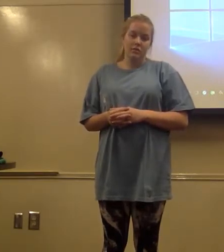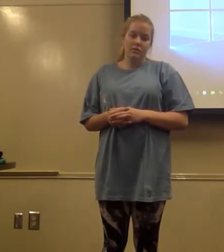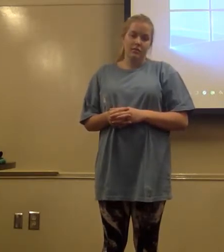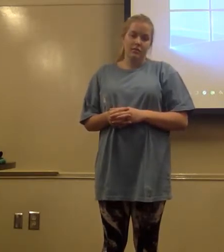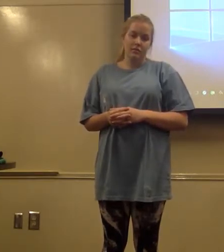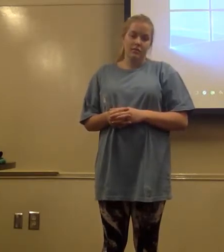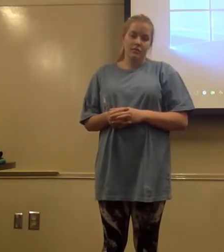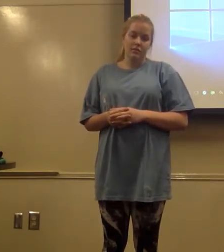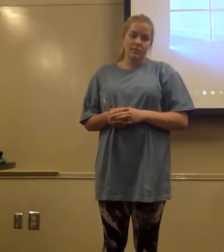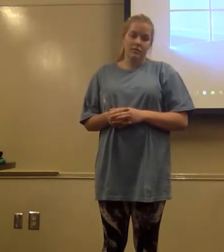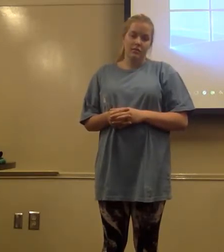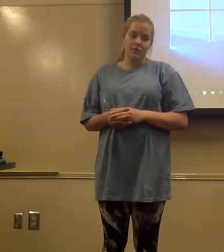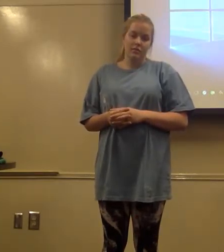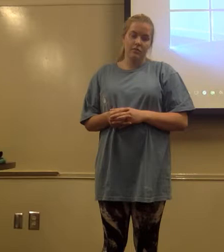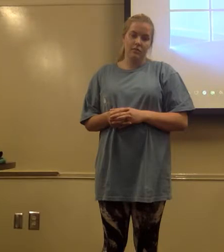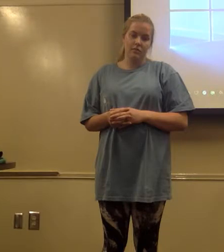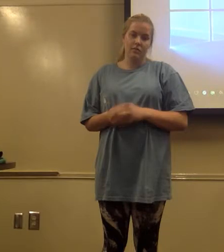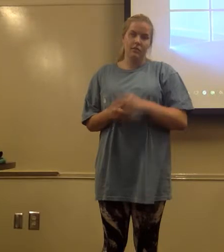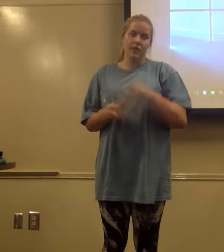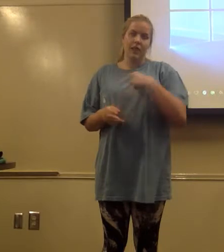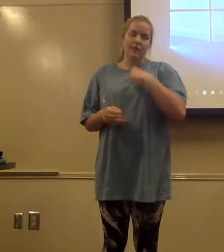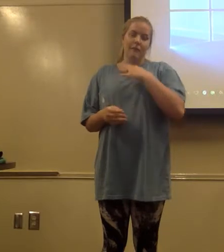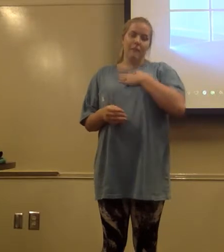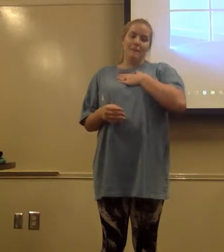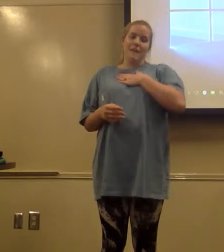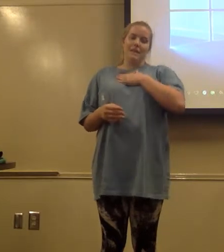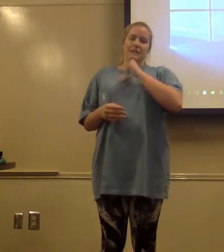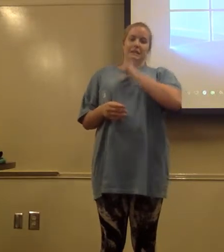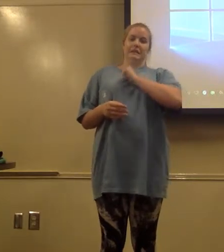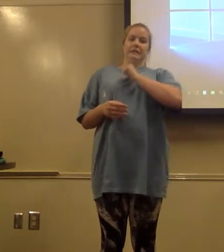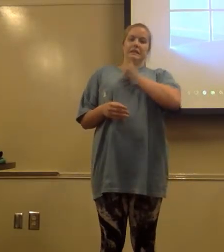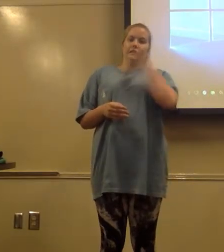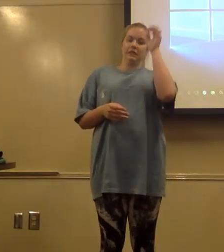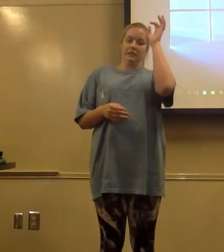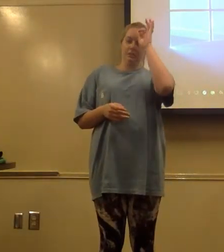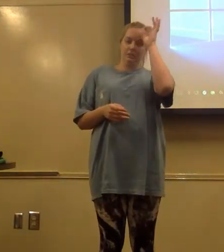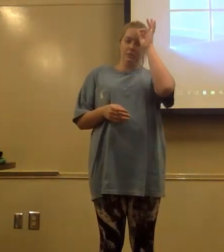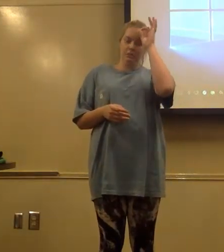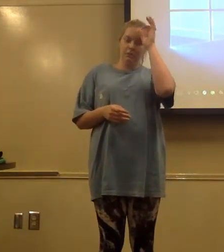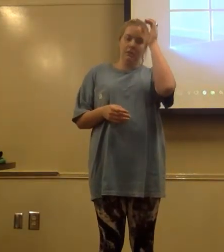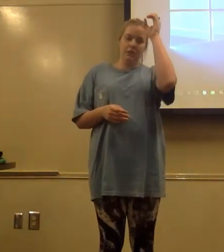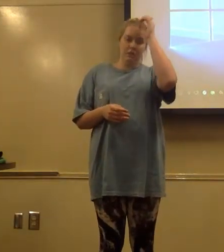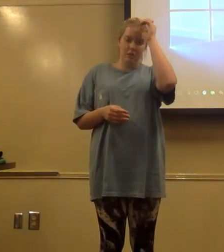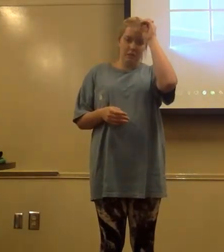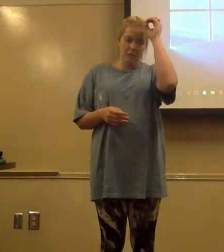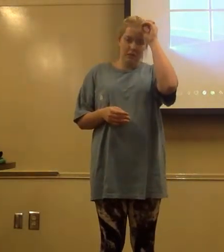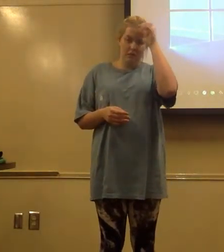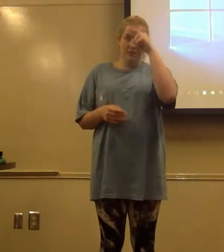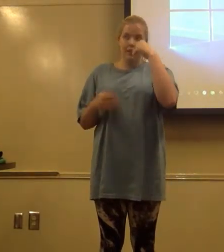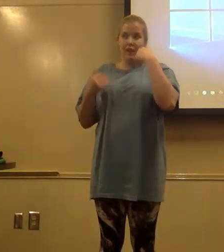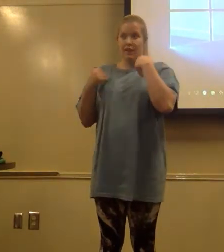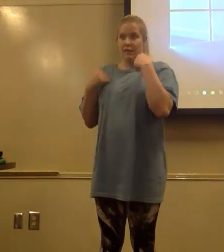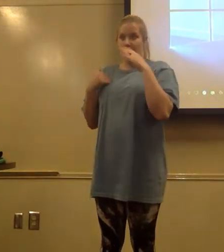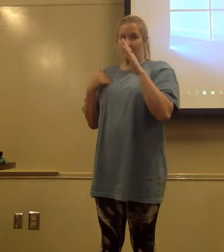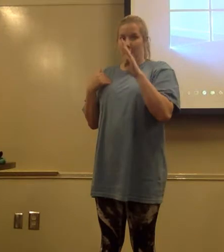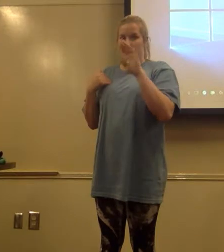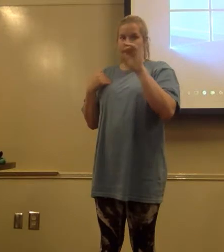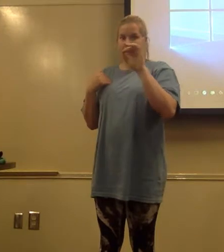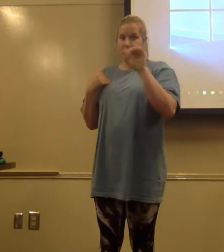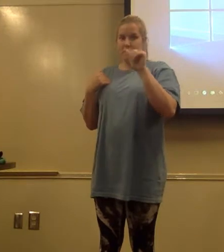But look, I've got a bias, and that's just my background. So you've got a bias. Do you think that affects your credibility? That you've got the whole vegan thing has come